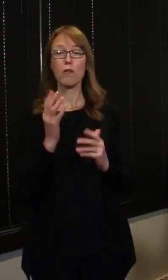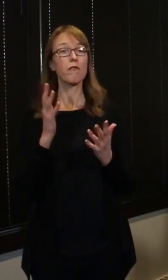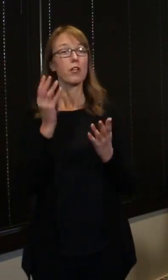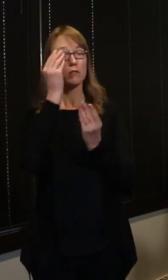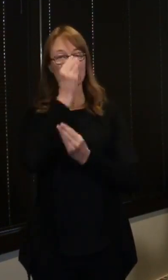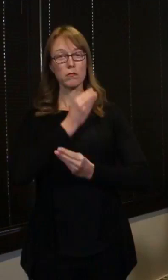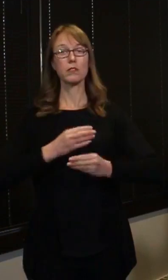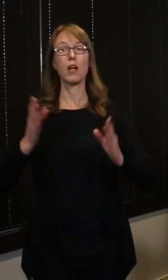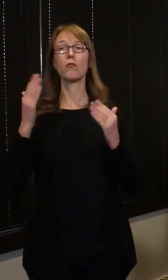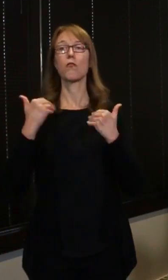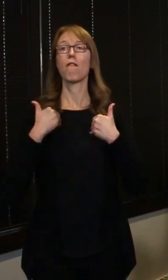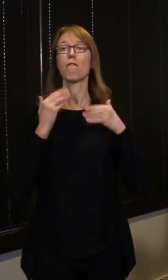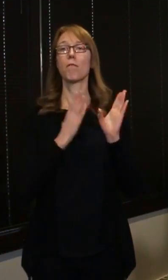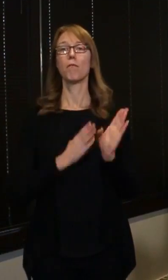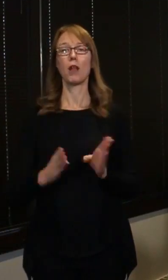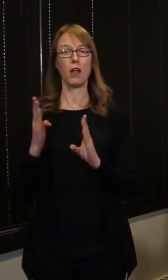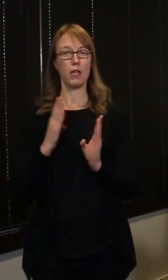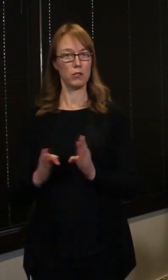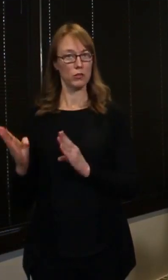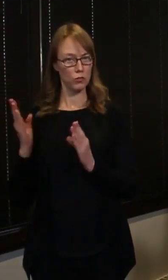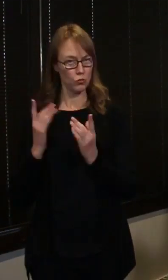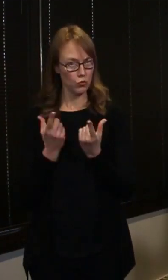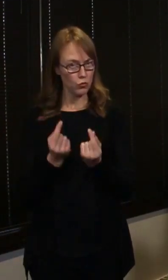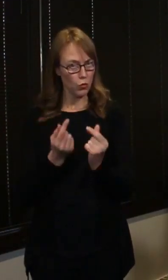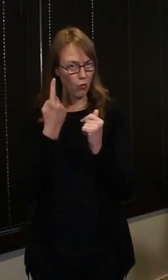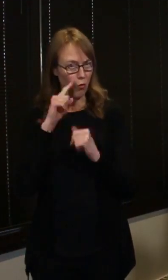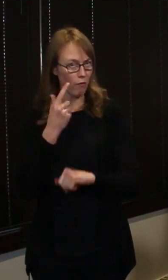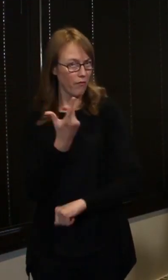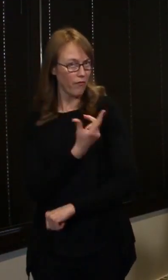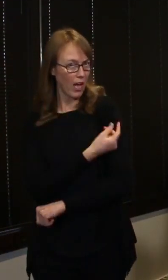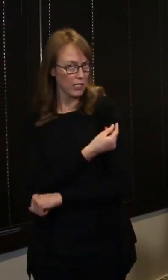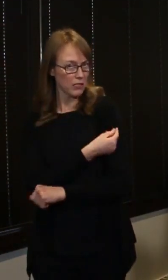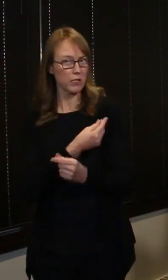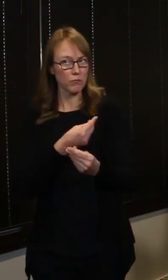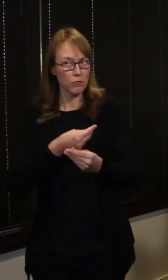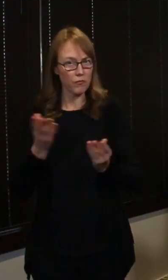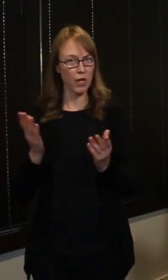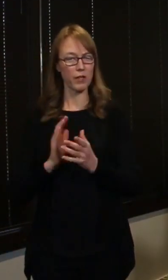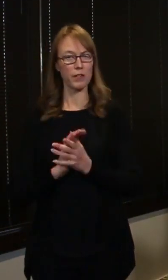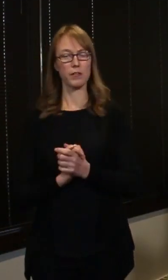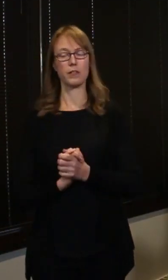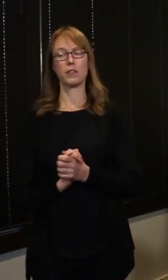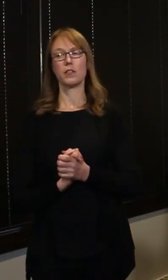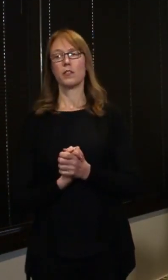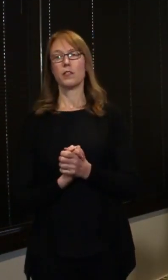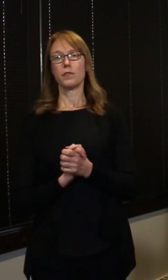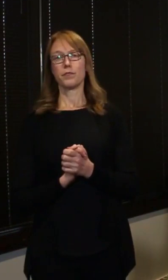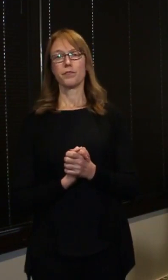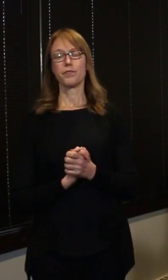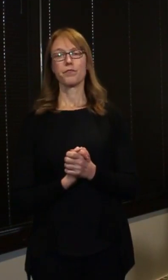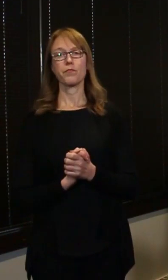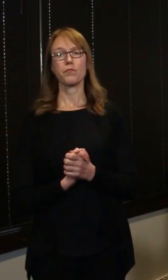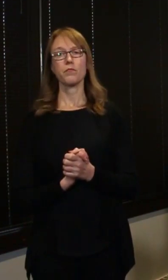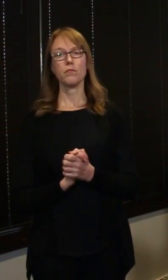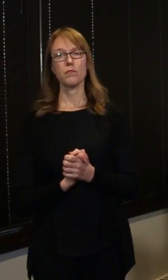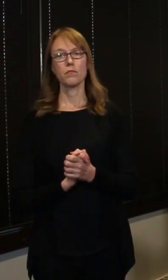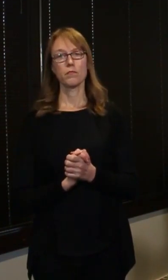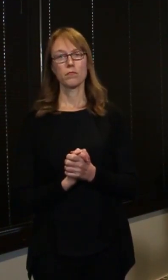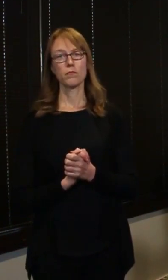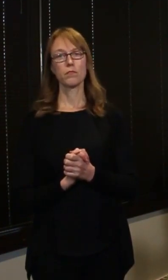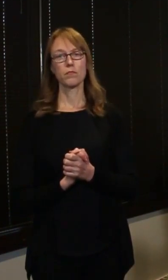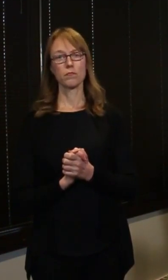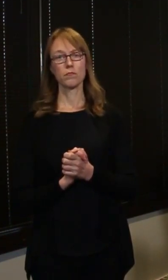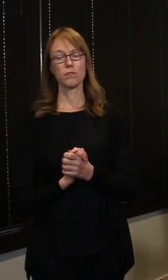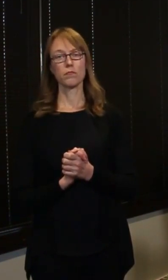for vaccinating large numbers of people. So starting now, a little bit over half of the